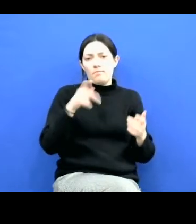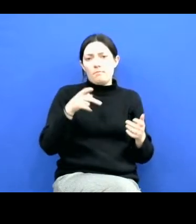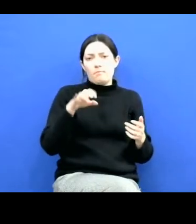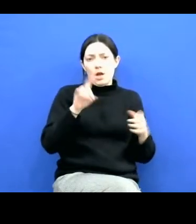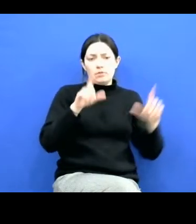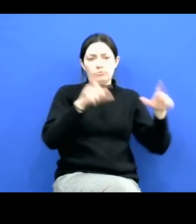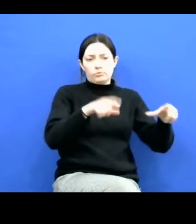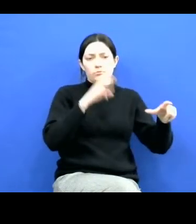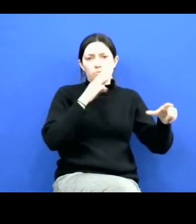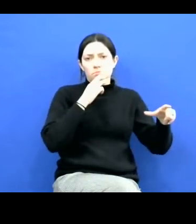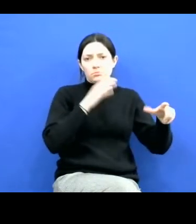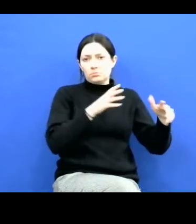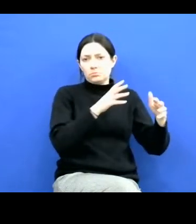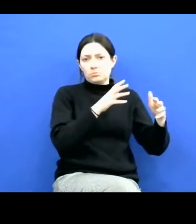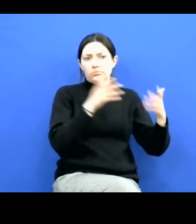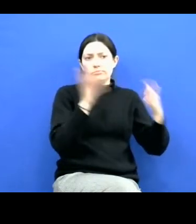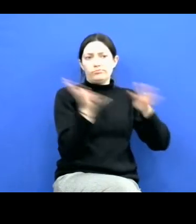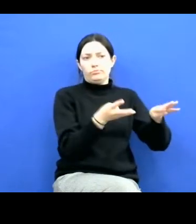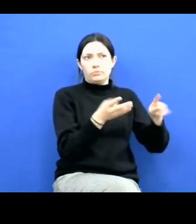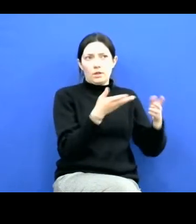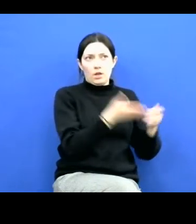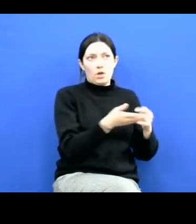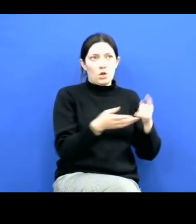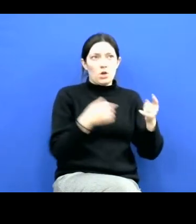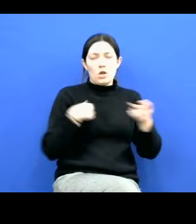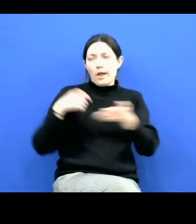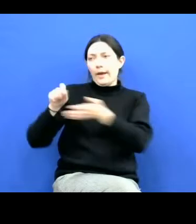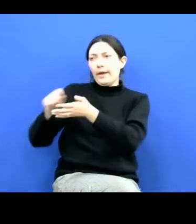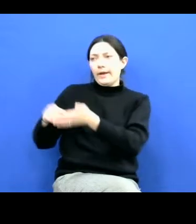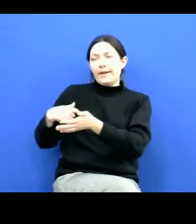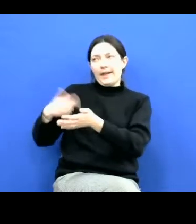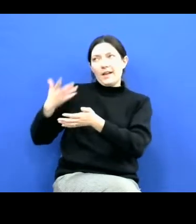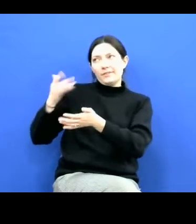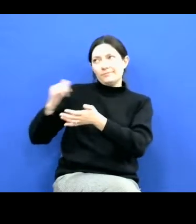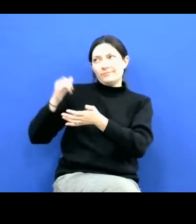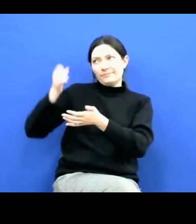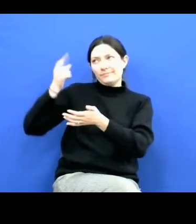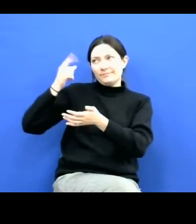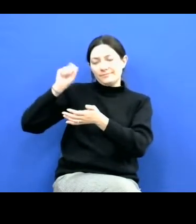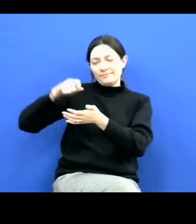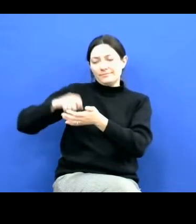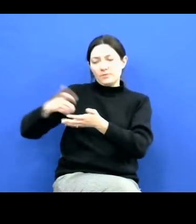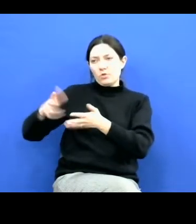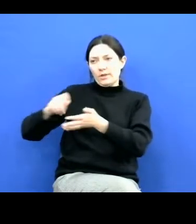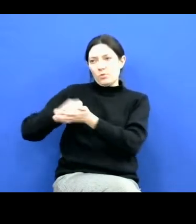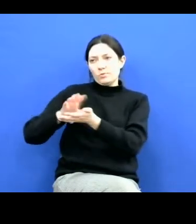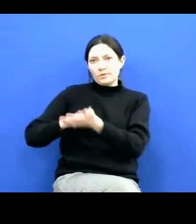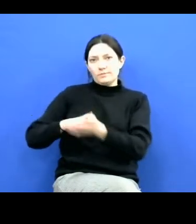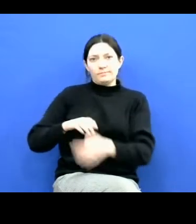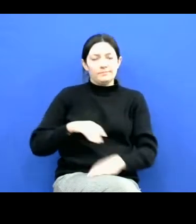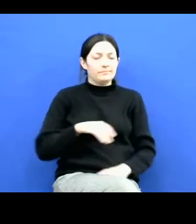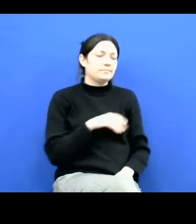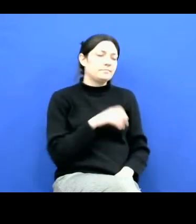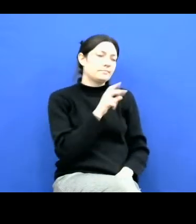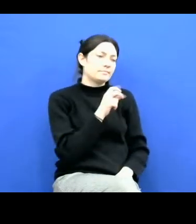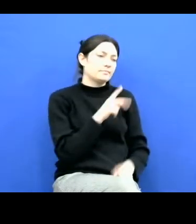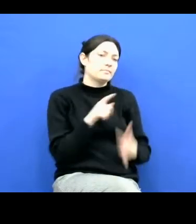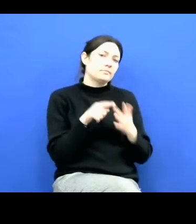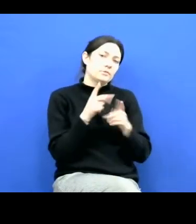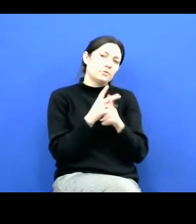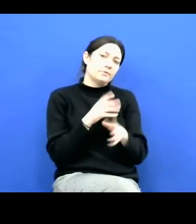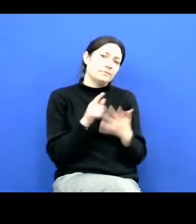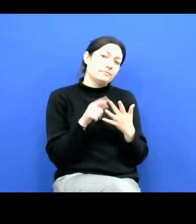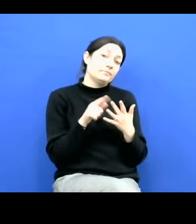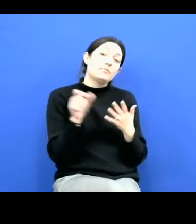of it, you don't see any of it as. I'm right with as you. a I got red the same work. flag. Yeah. So the other thing I will note too is, one